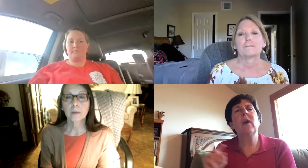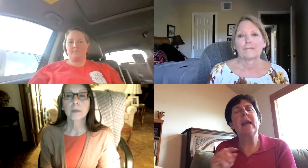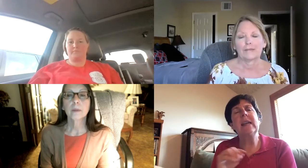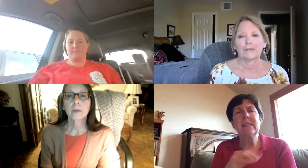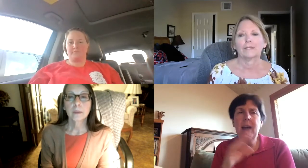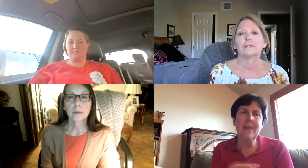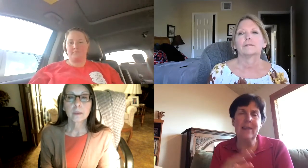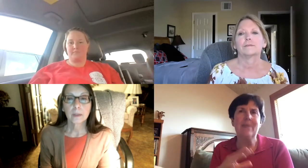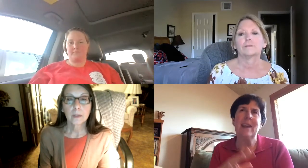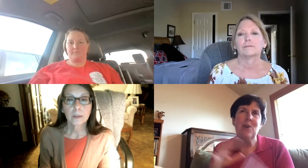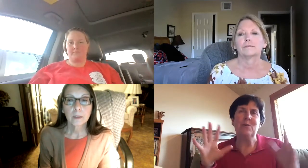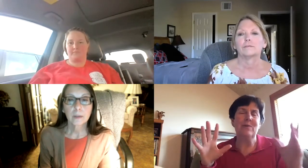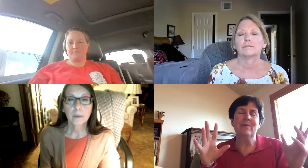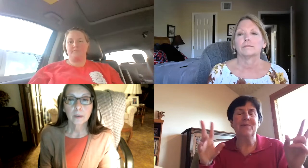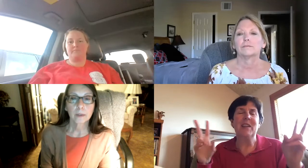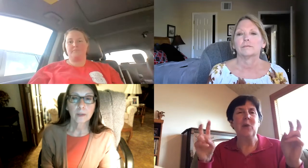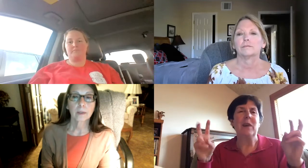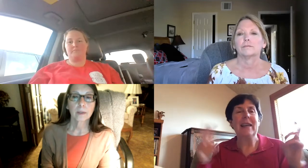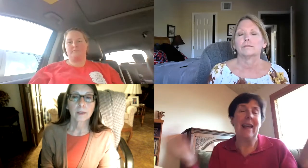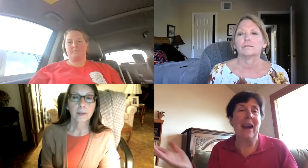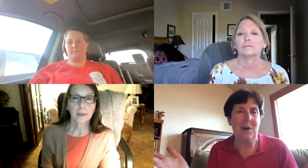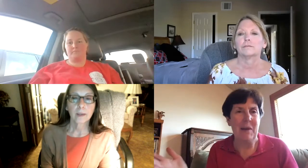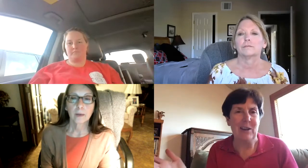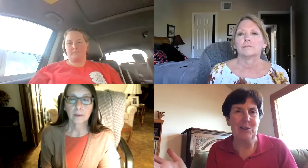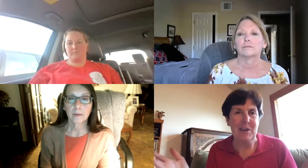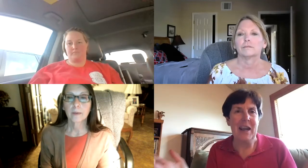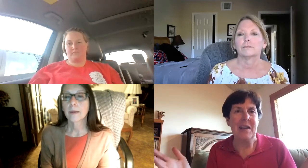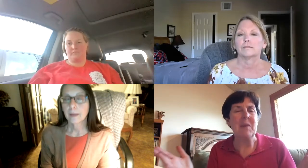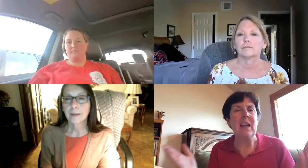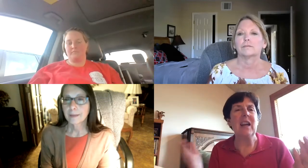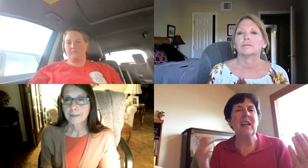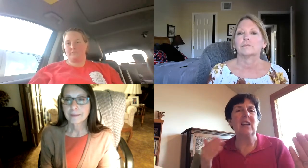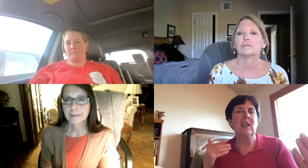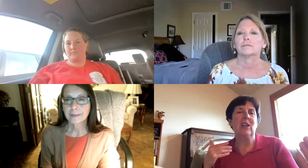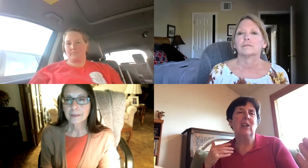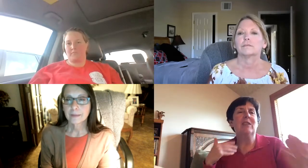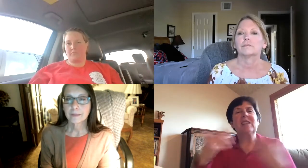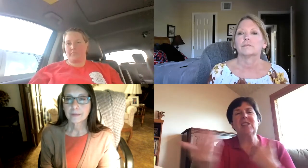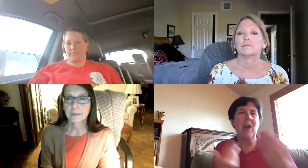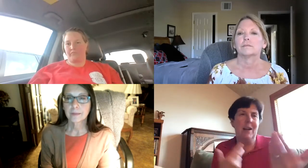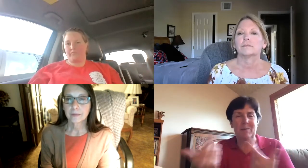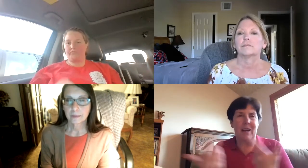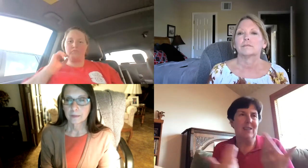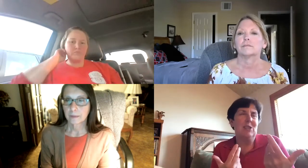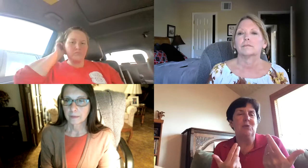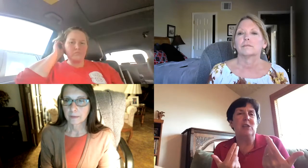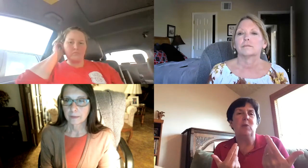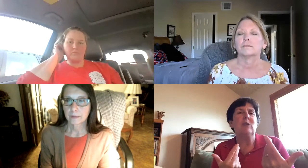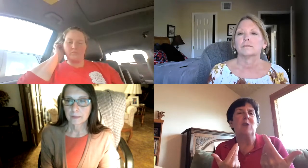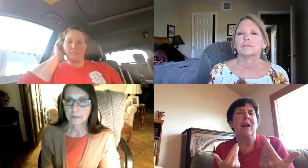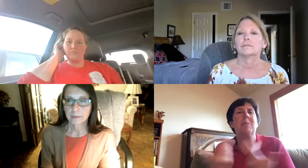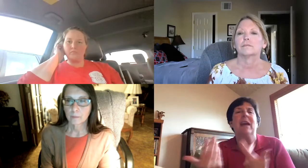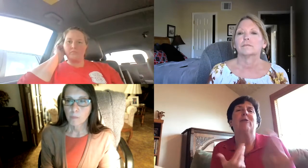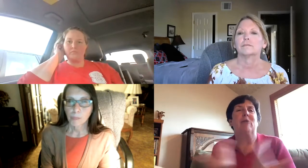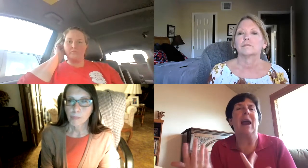So, and it's not that they don't, you know, really care about your name, but this is not a situation where